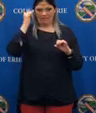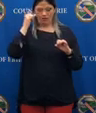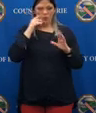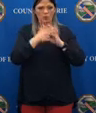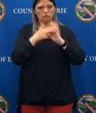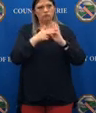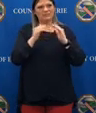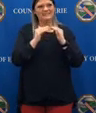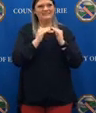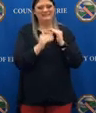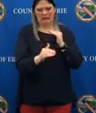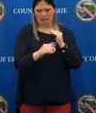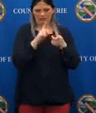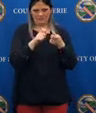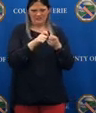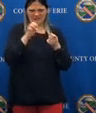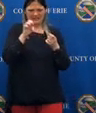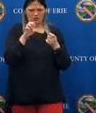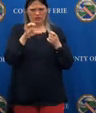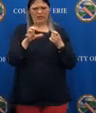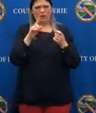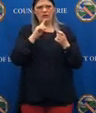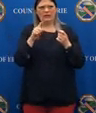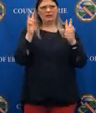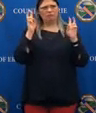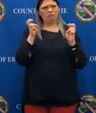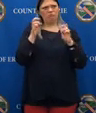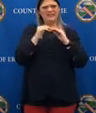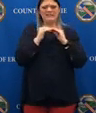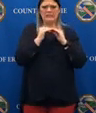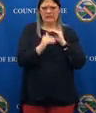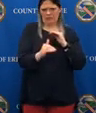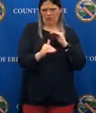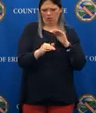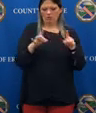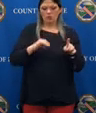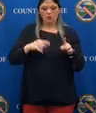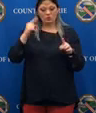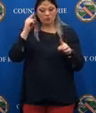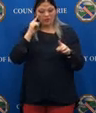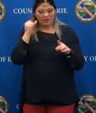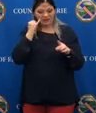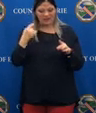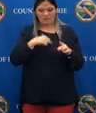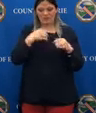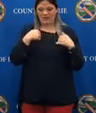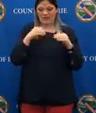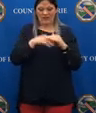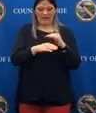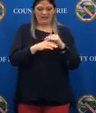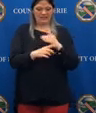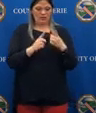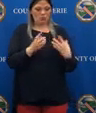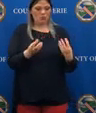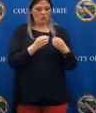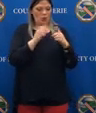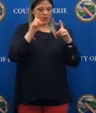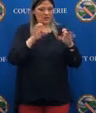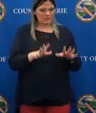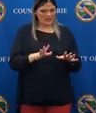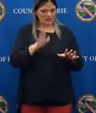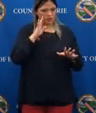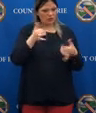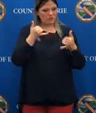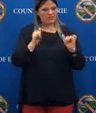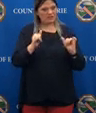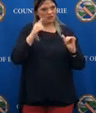County specifically is considered stable. Do you think that if we had access to more tests, we would still